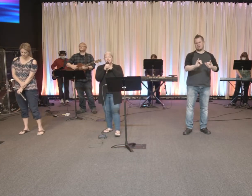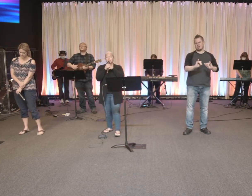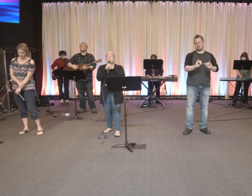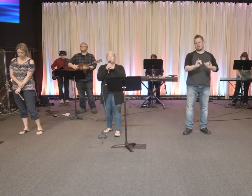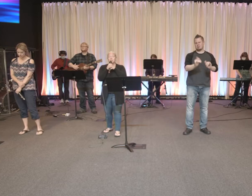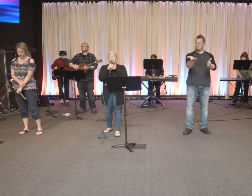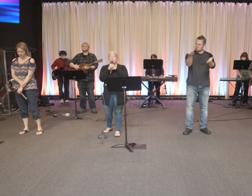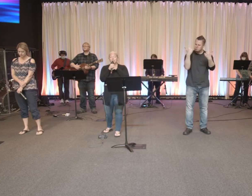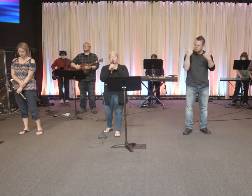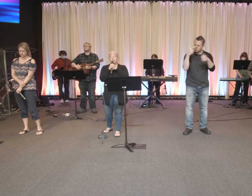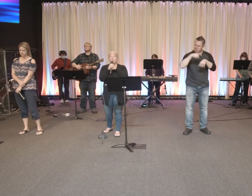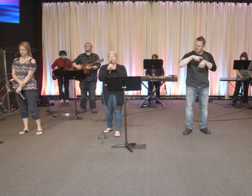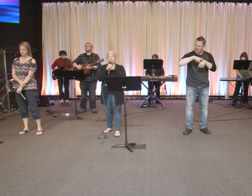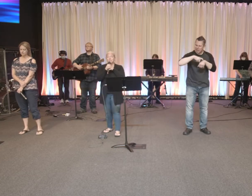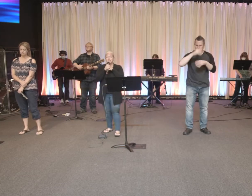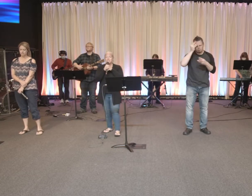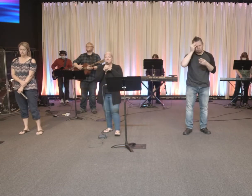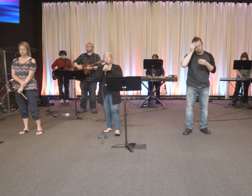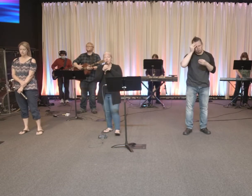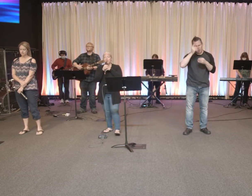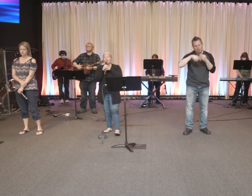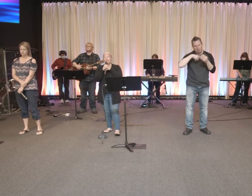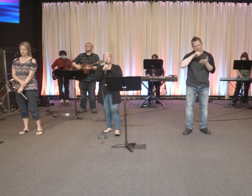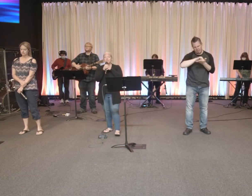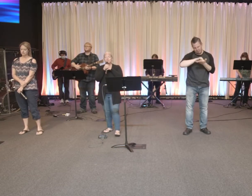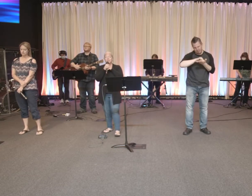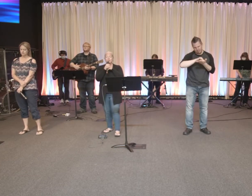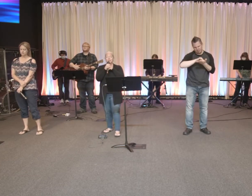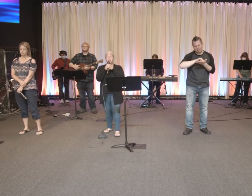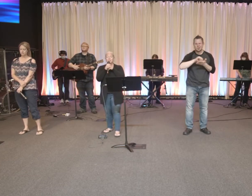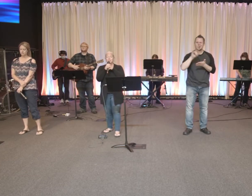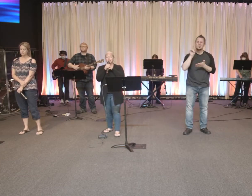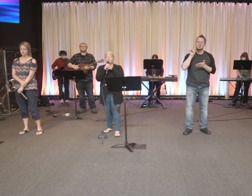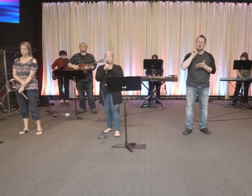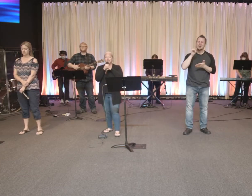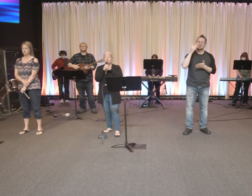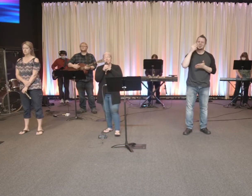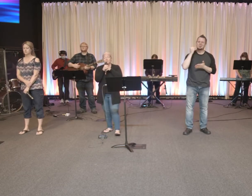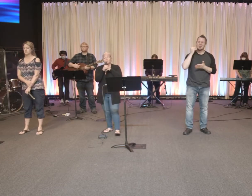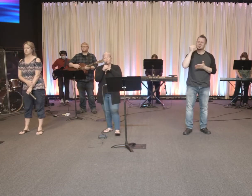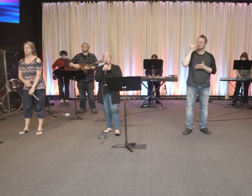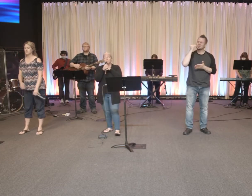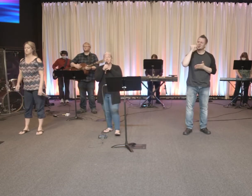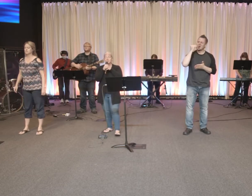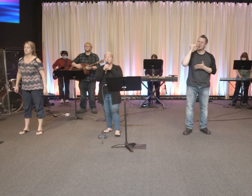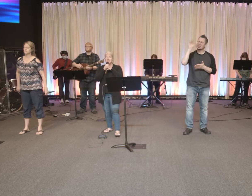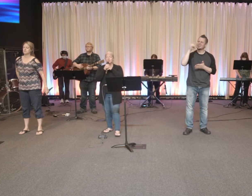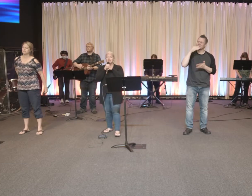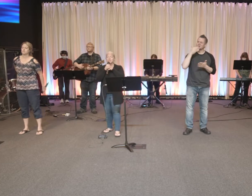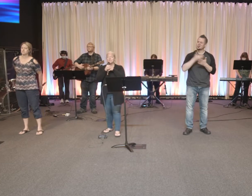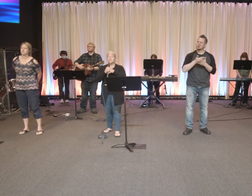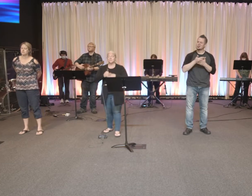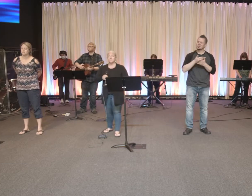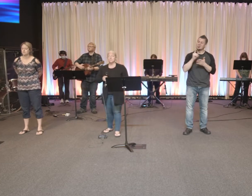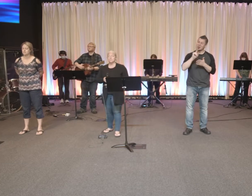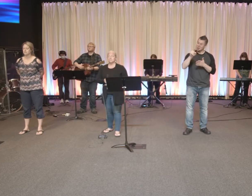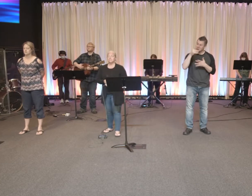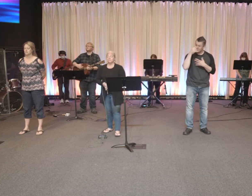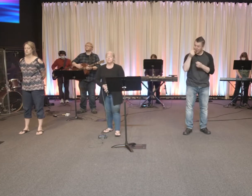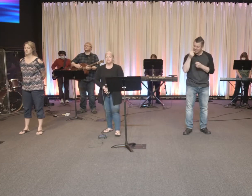Let's take some moments and reflect on that. Where have you seen God's goodness and trusted in his goodness?